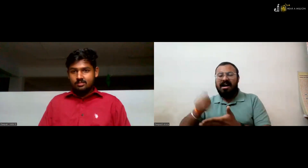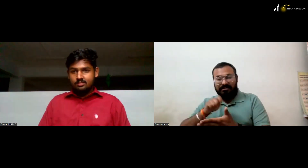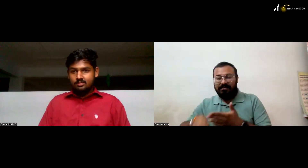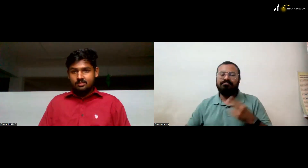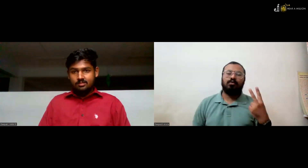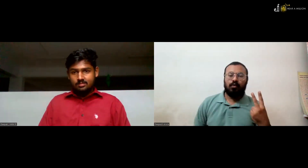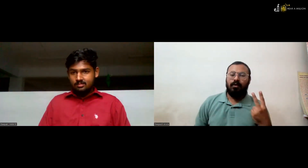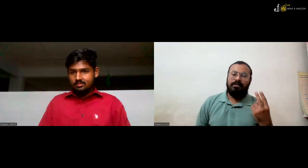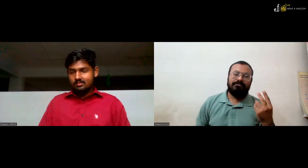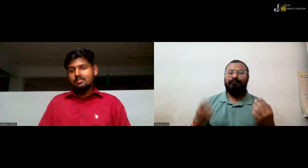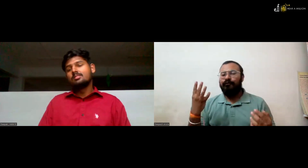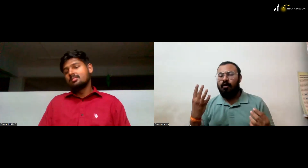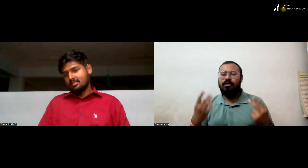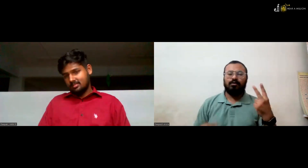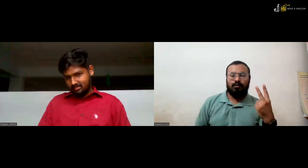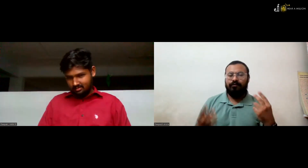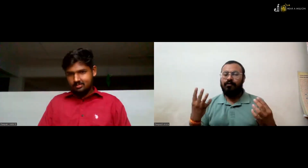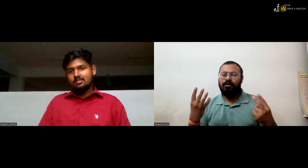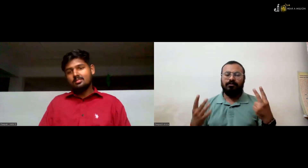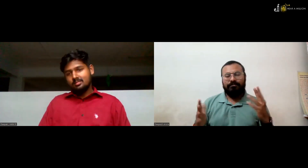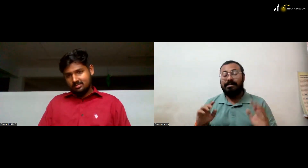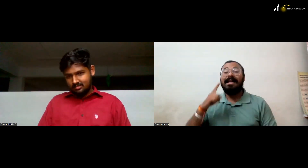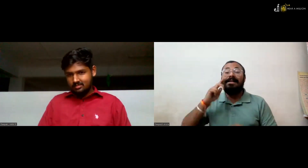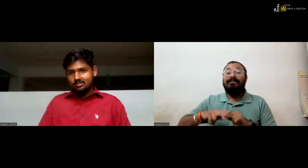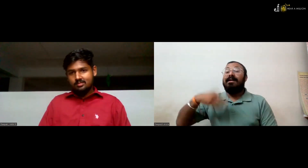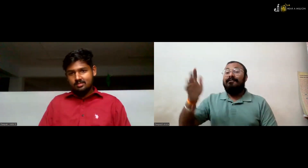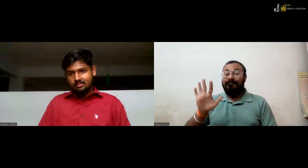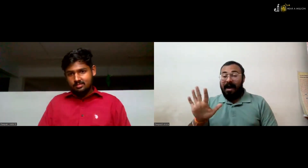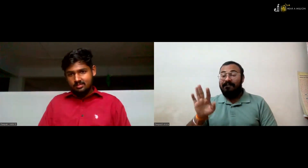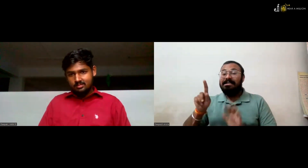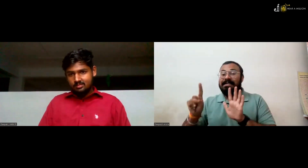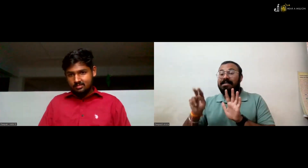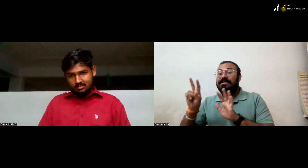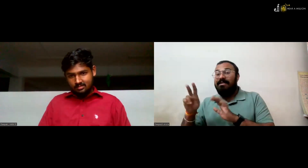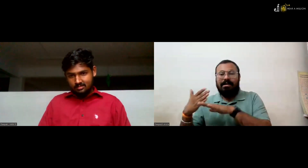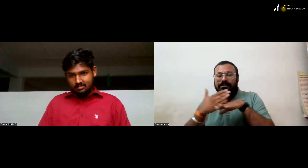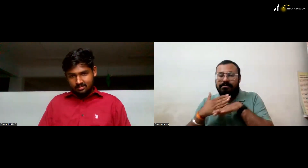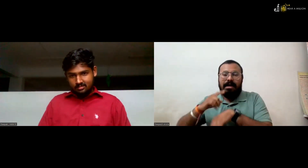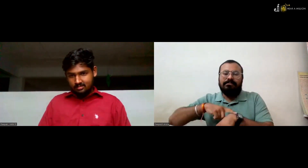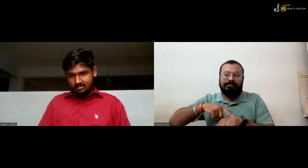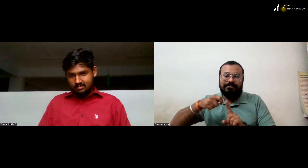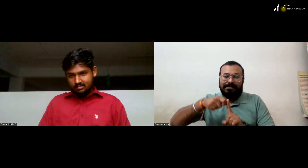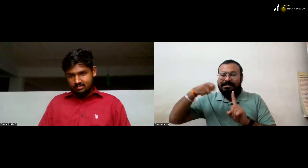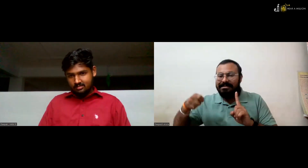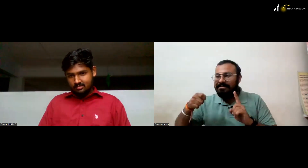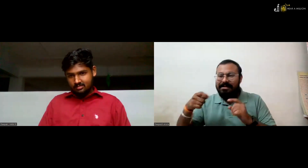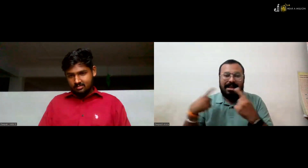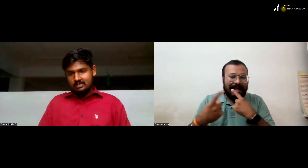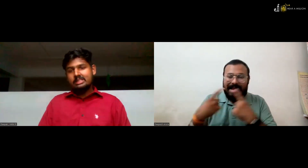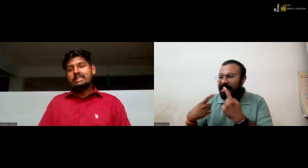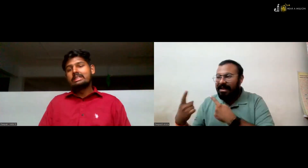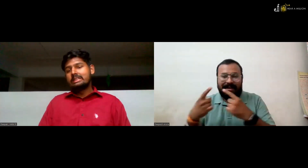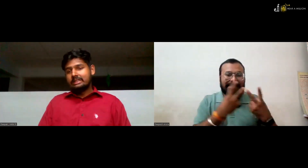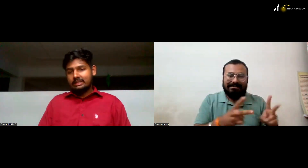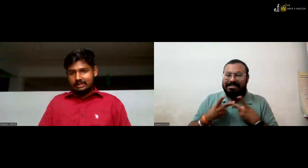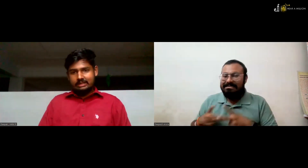experienced that with the 4 persons, it's kind of a bit good one. But yes,